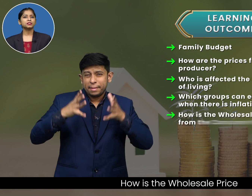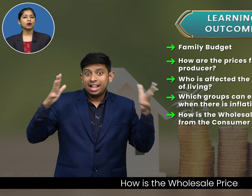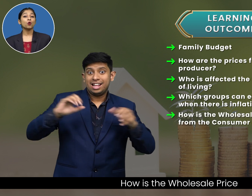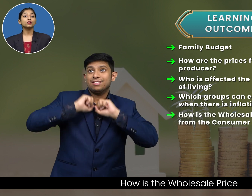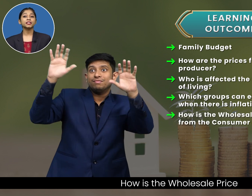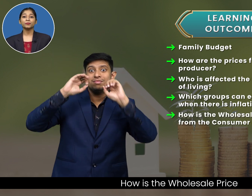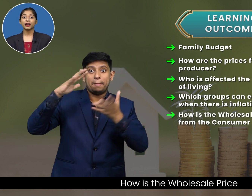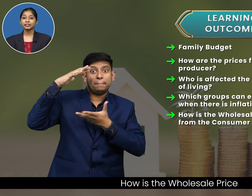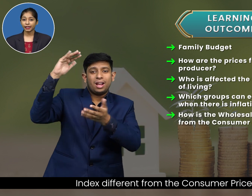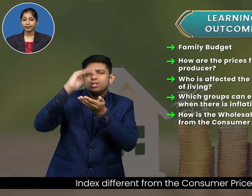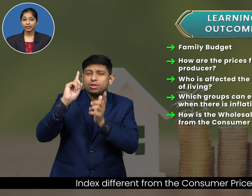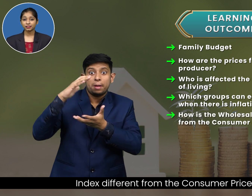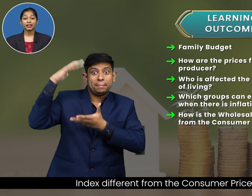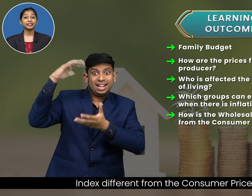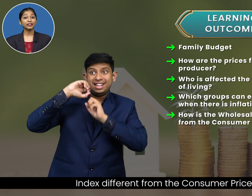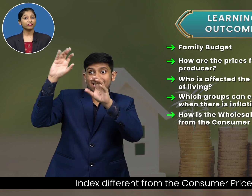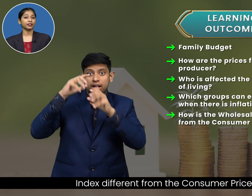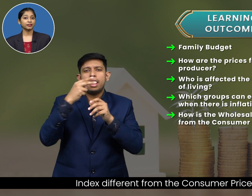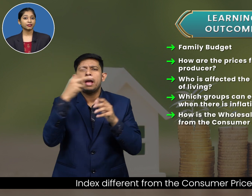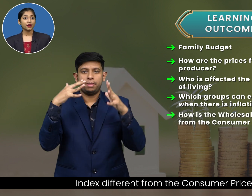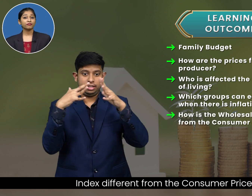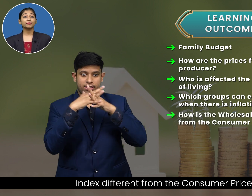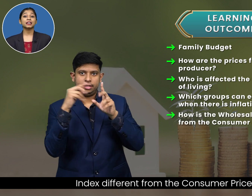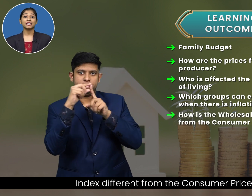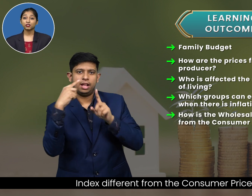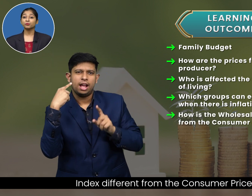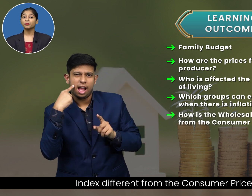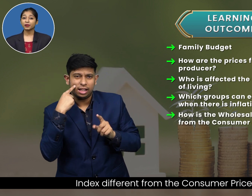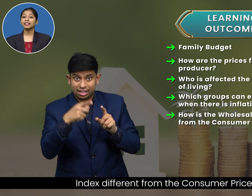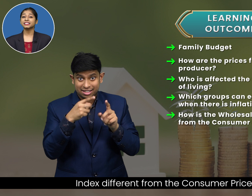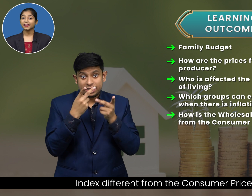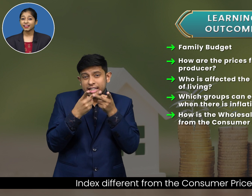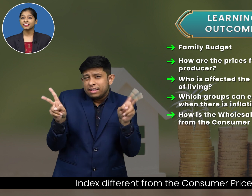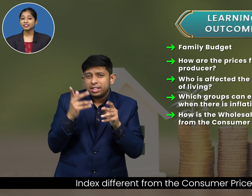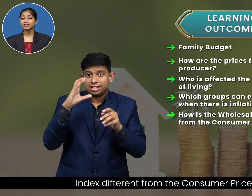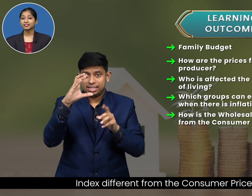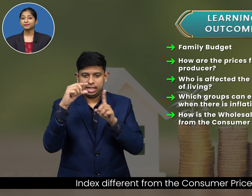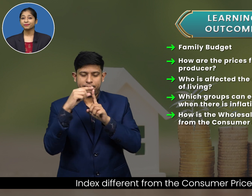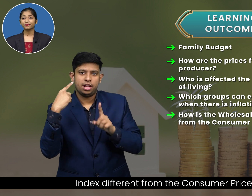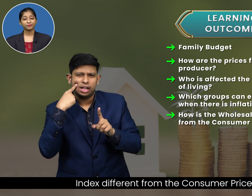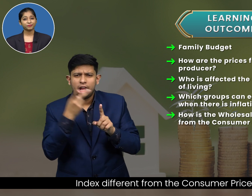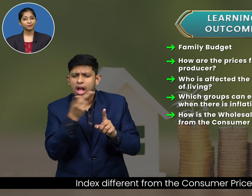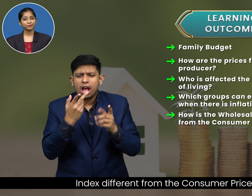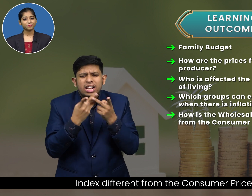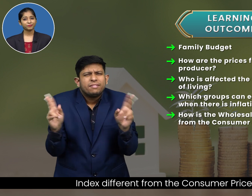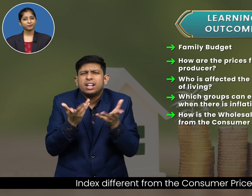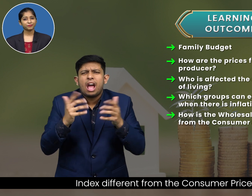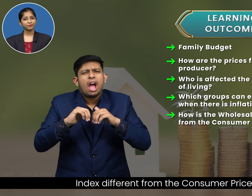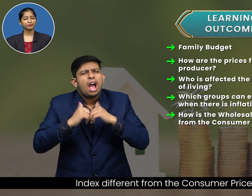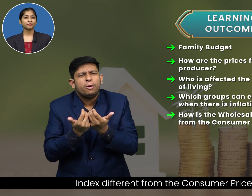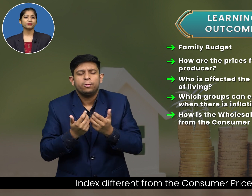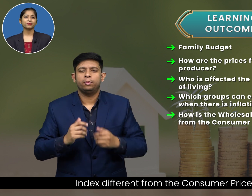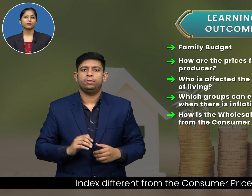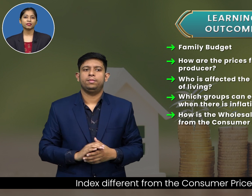How is the wholesale price index different from the consumer price index?